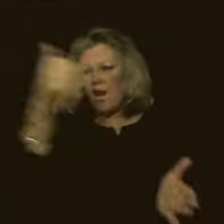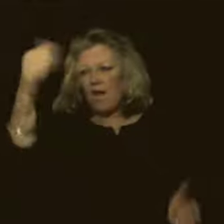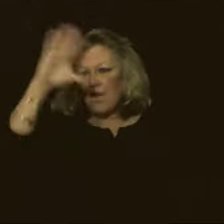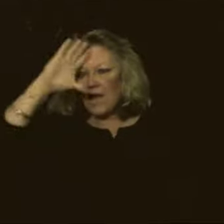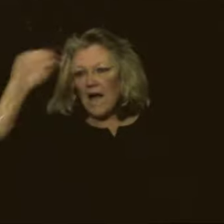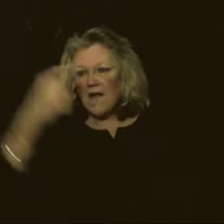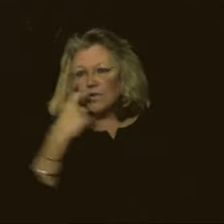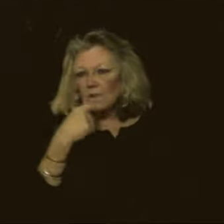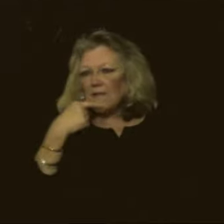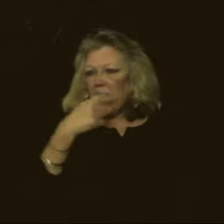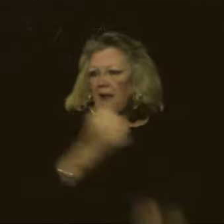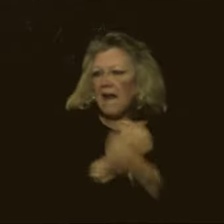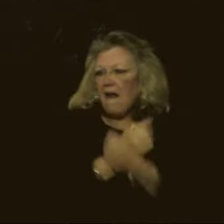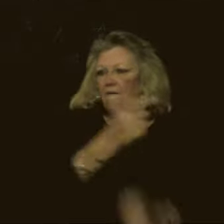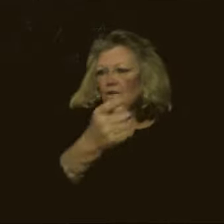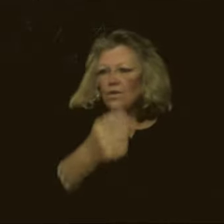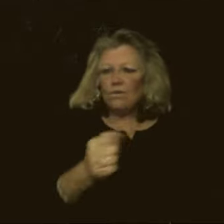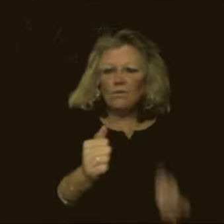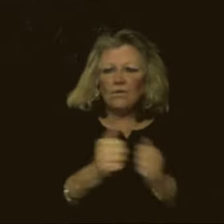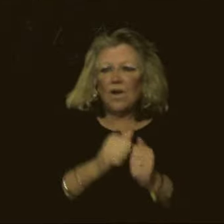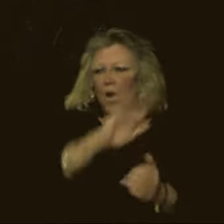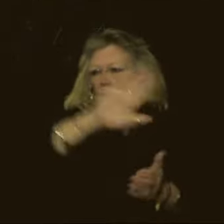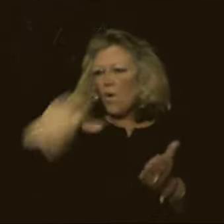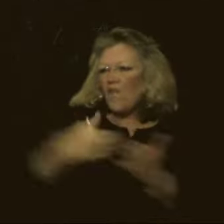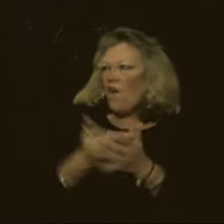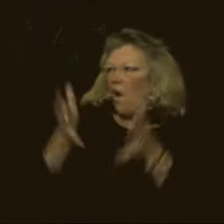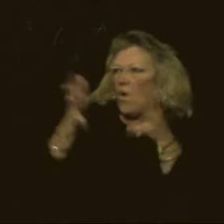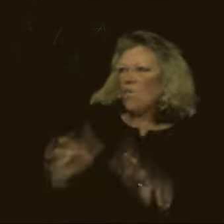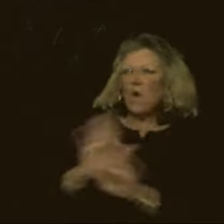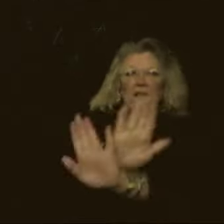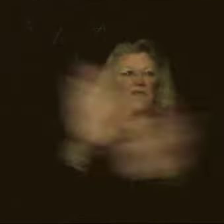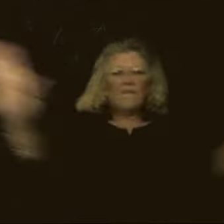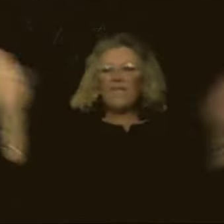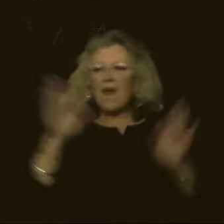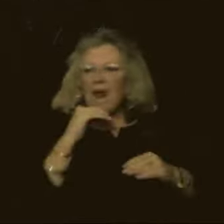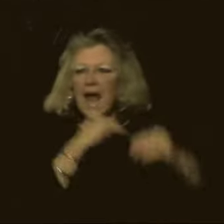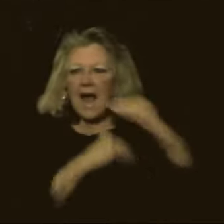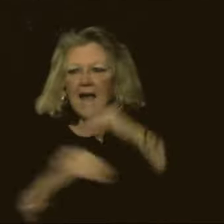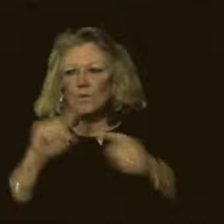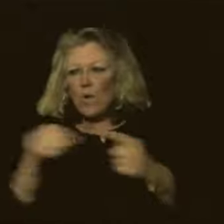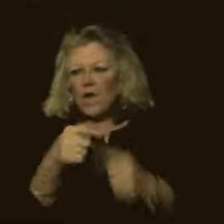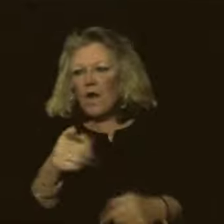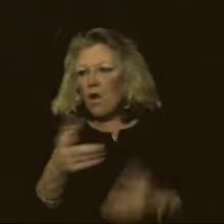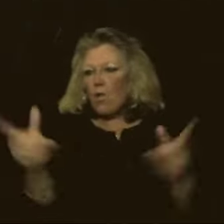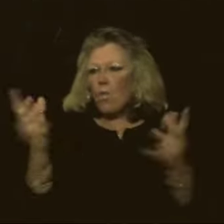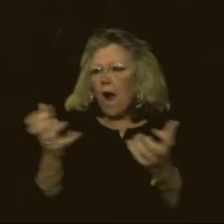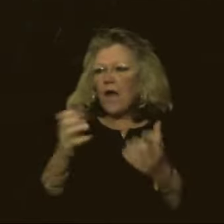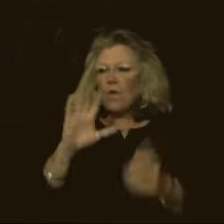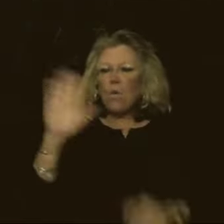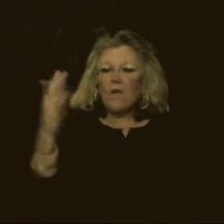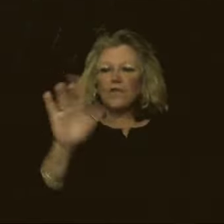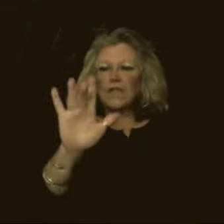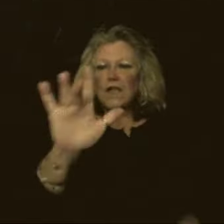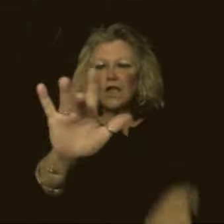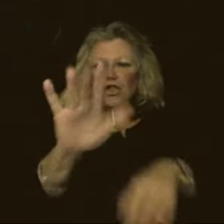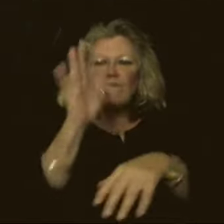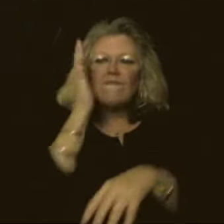other guys would say they love you, live on the rest of their lives when all they wanted was to touch your face,